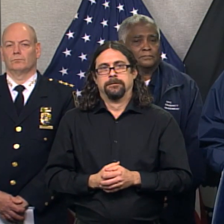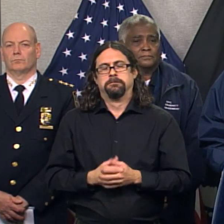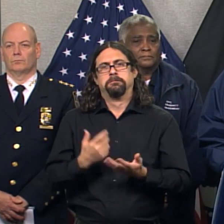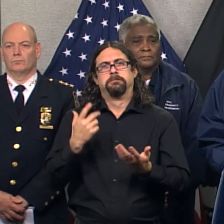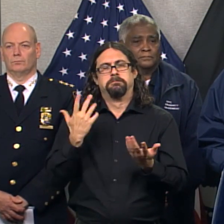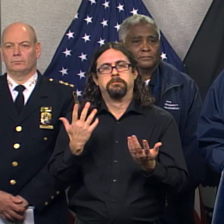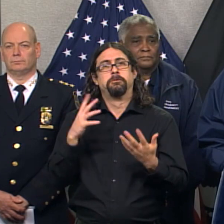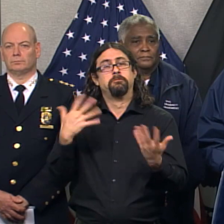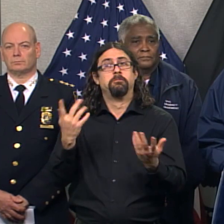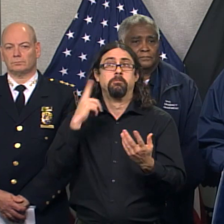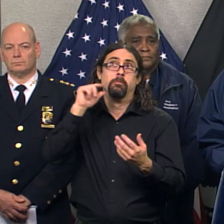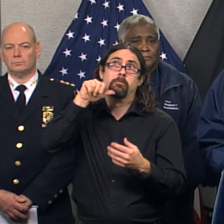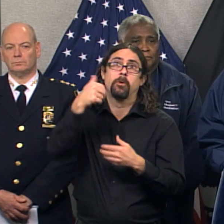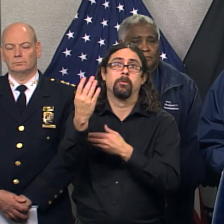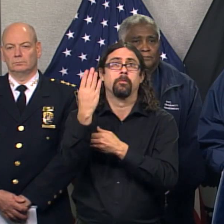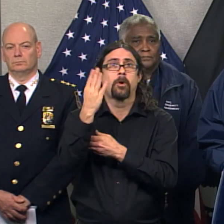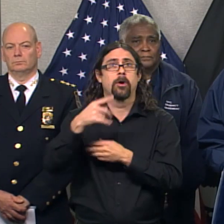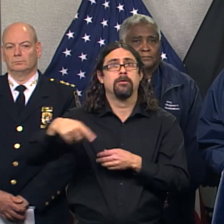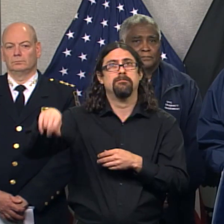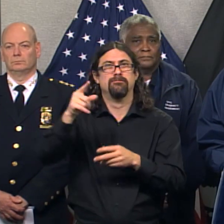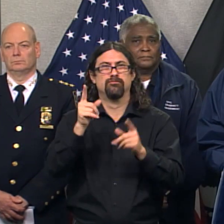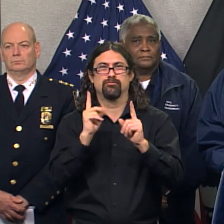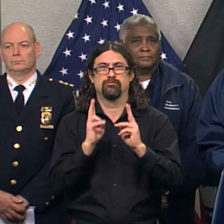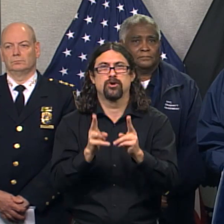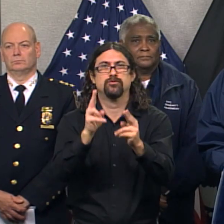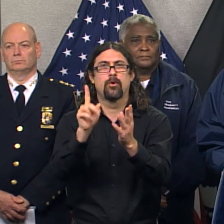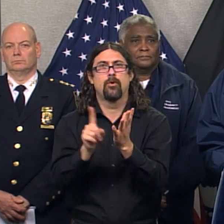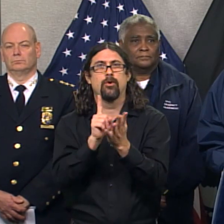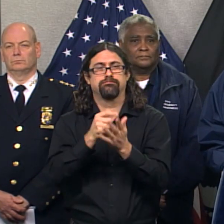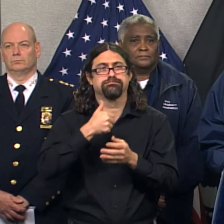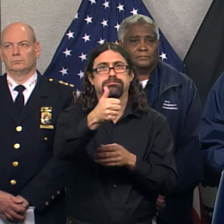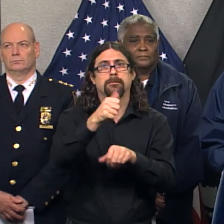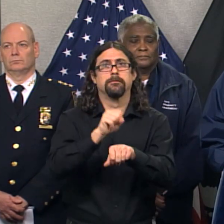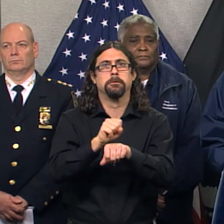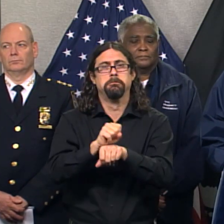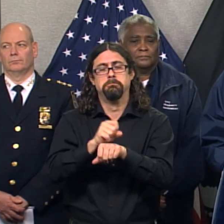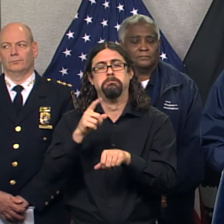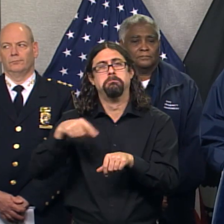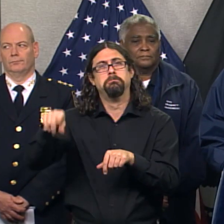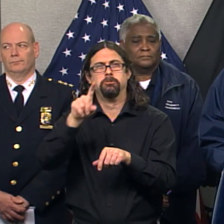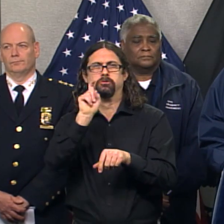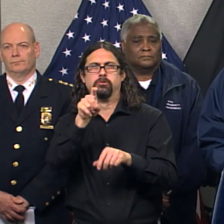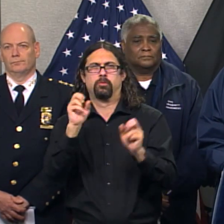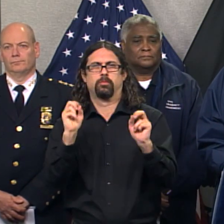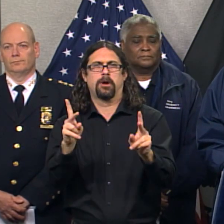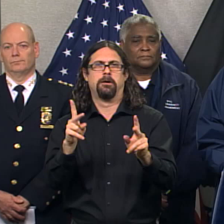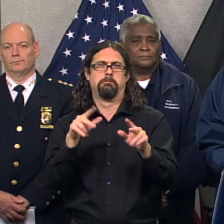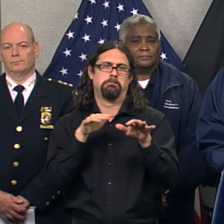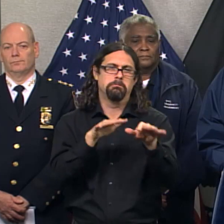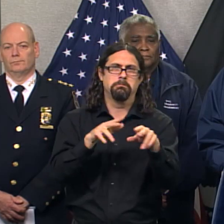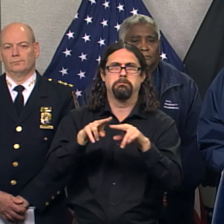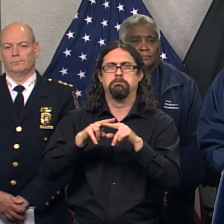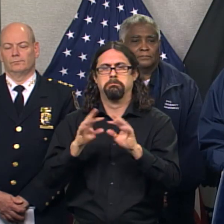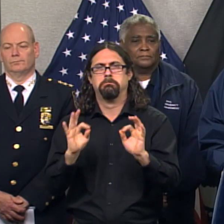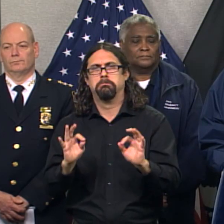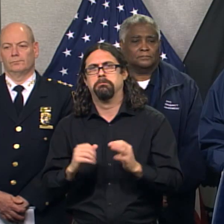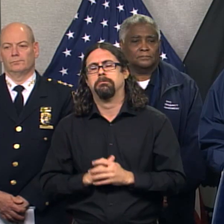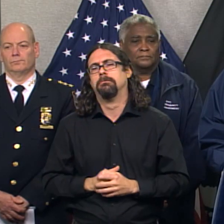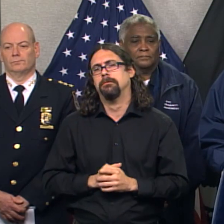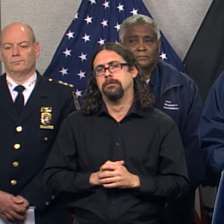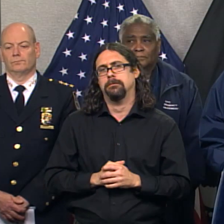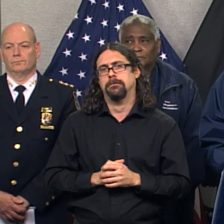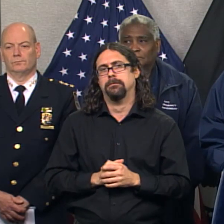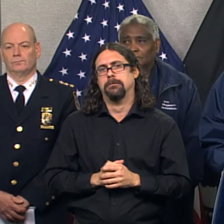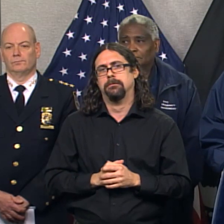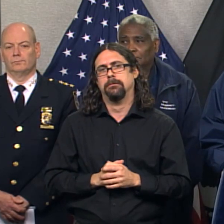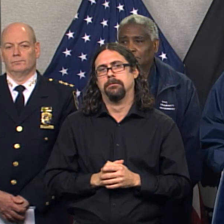to count any chickens before they're hatched, but right now, if those projections hold, if the snow slows down substantially in the next hour or two and